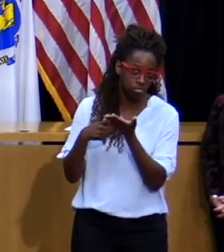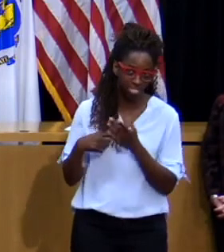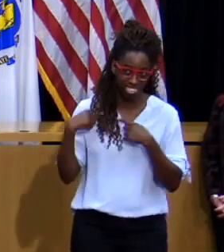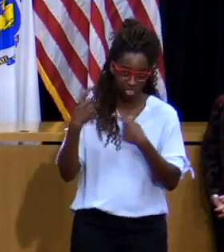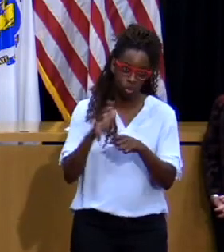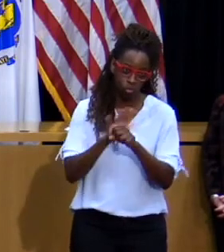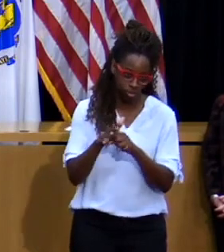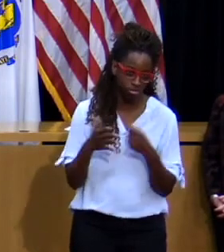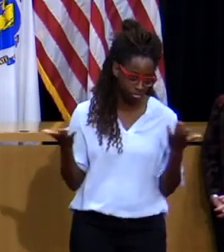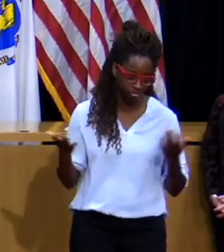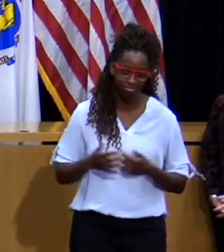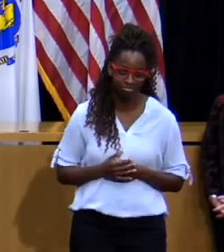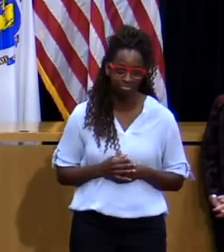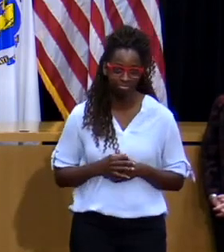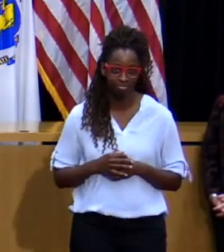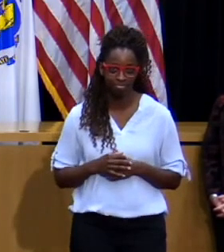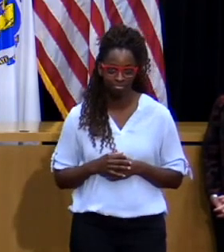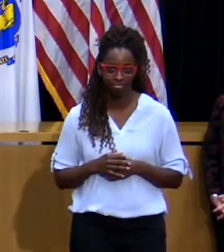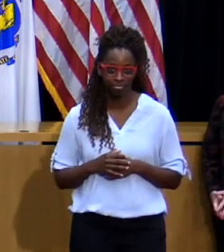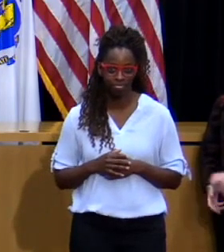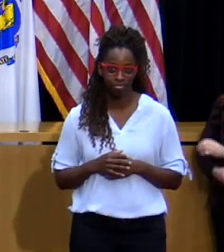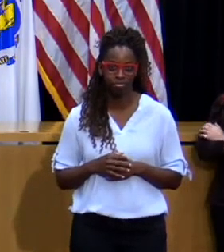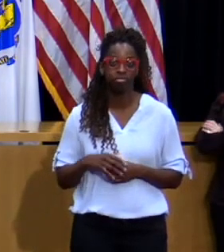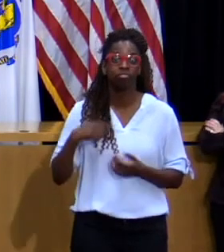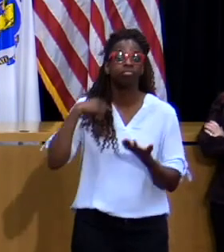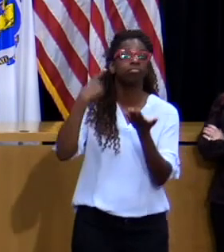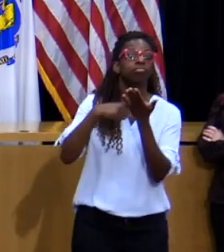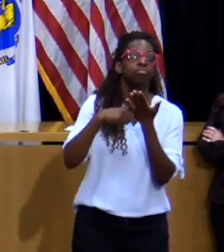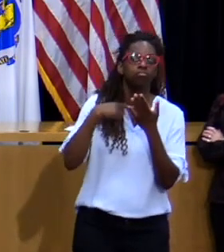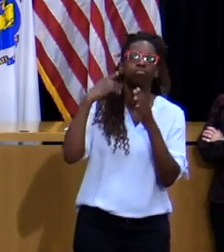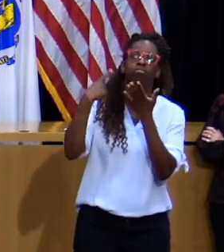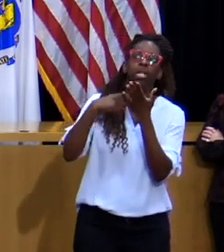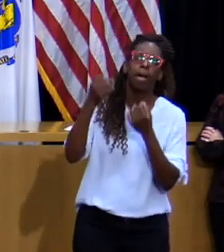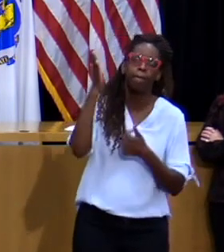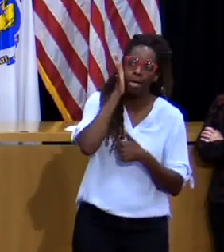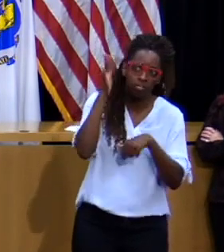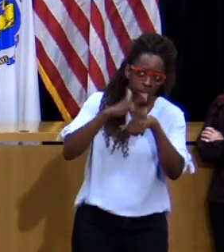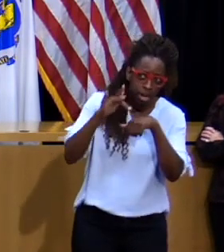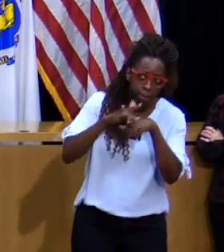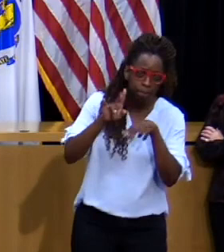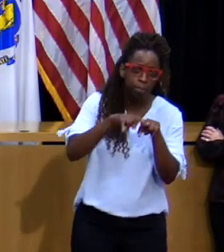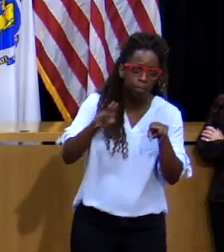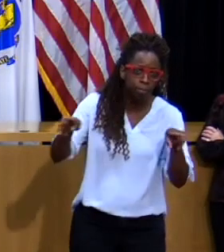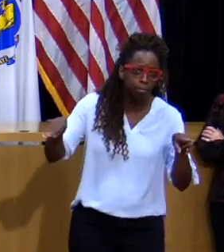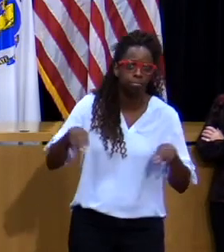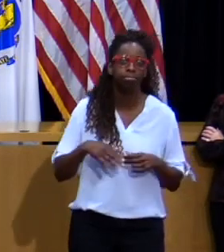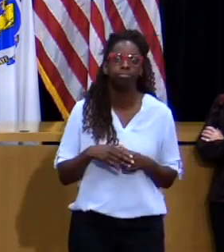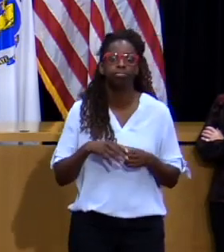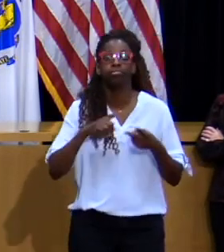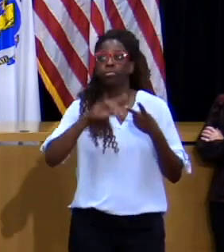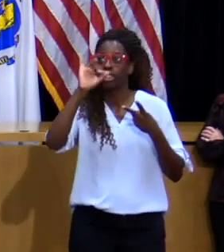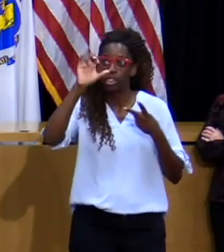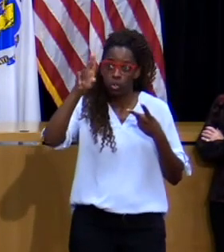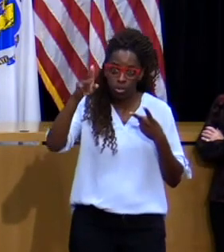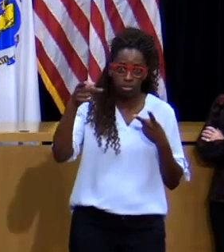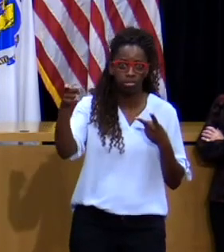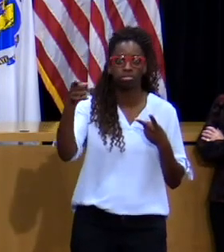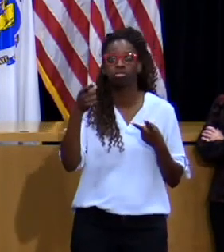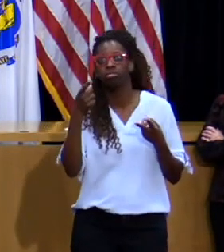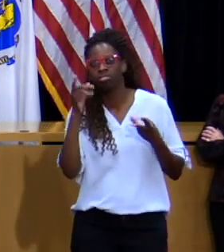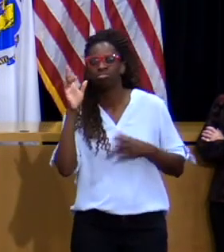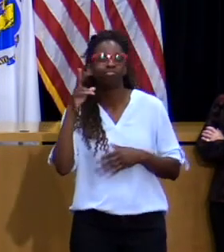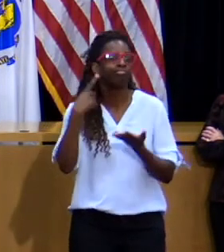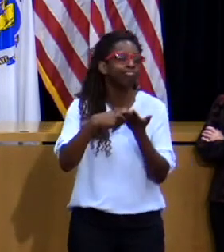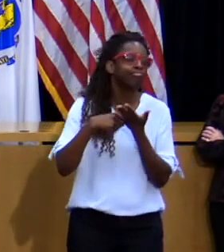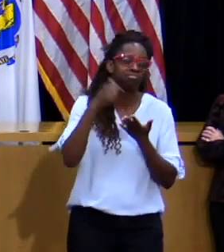about bed census and ICU census in every single one of those conversations. And I can